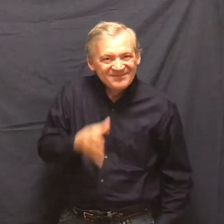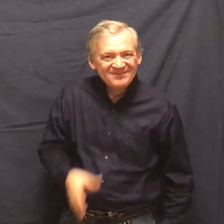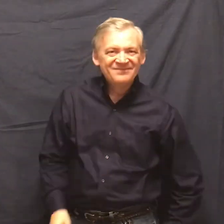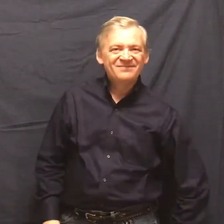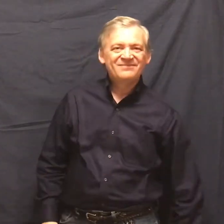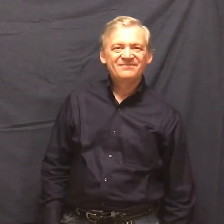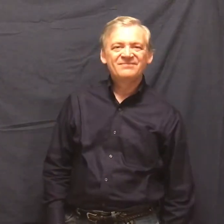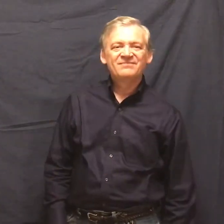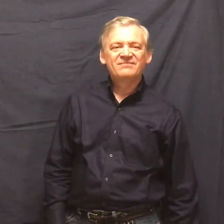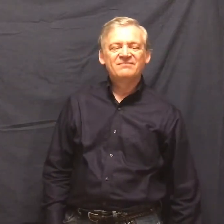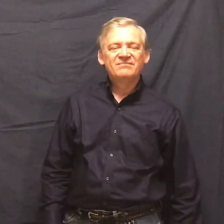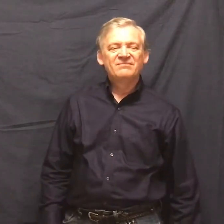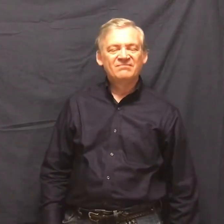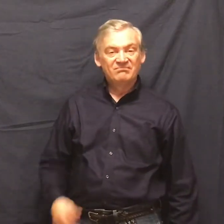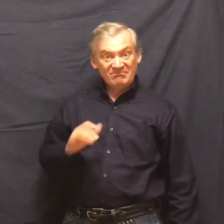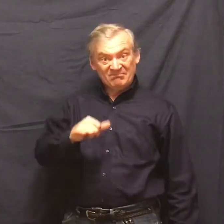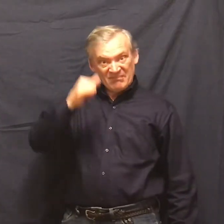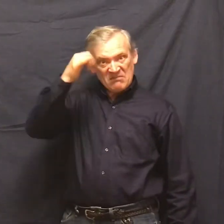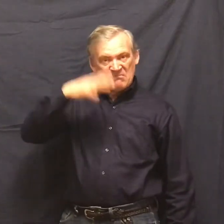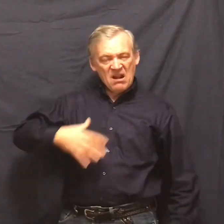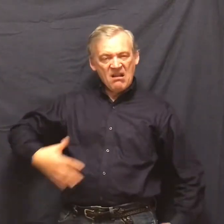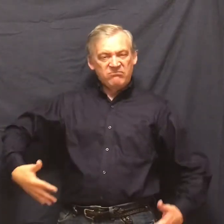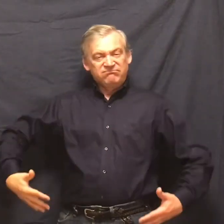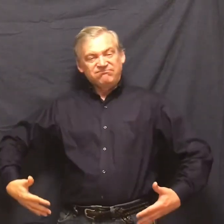Glad to meet you, the big man said.